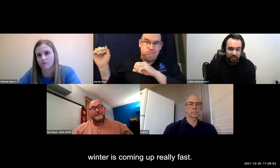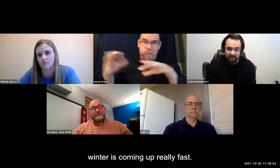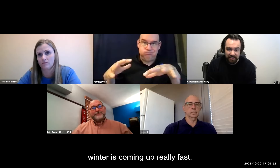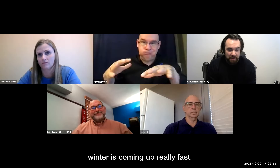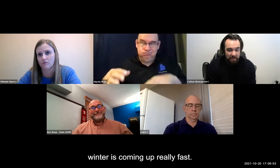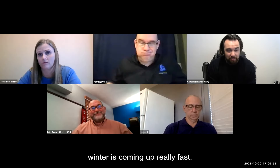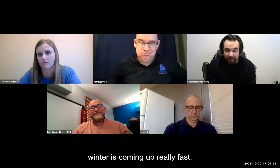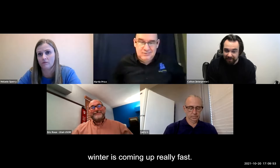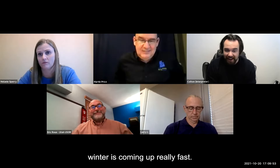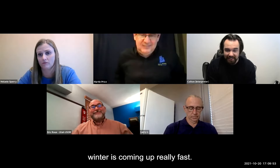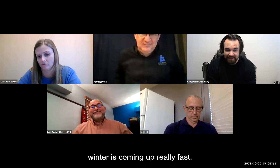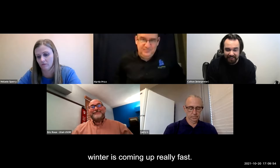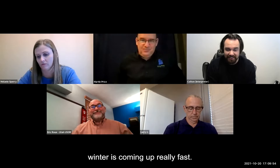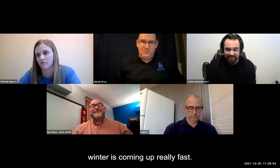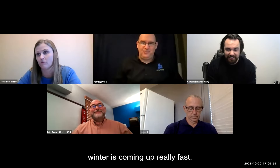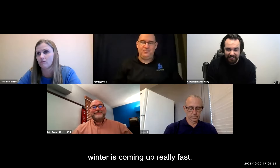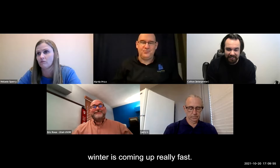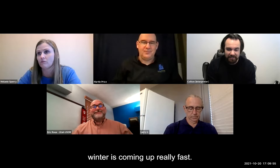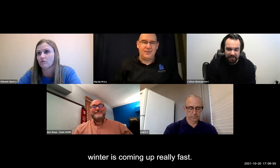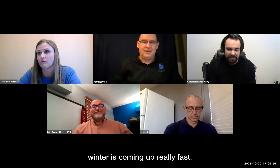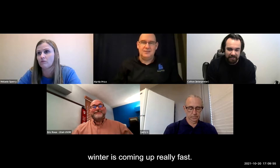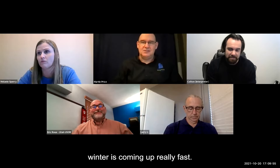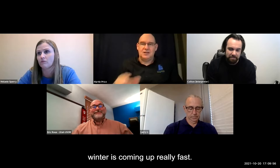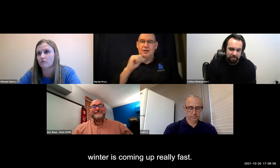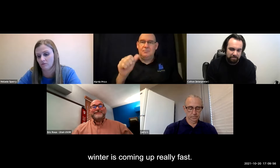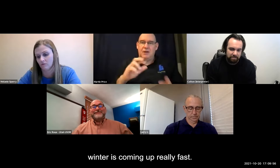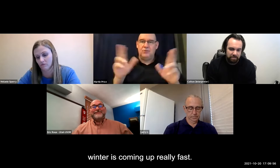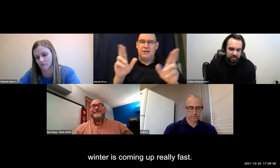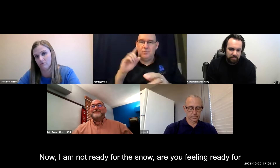Yeah, this winter's coming up real fast.